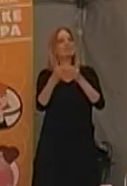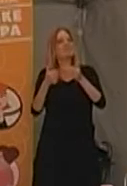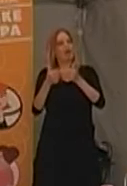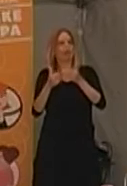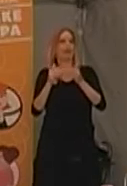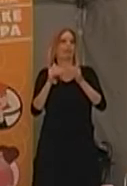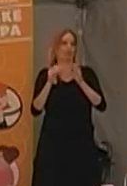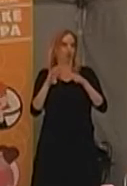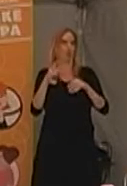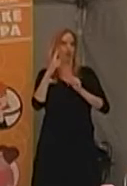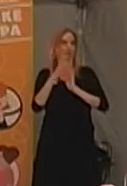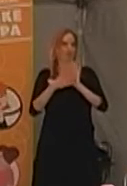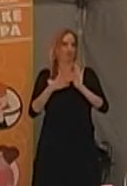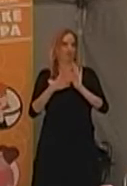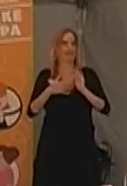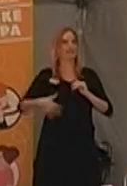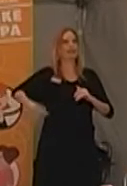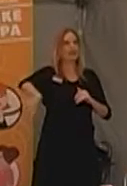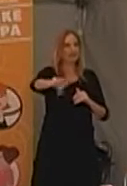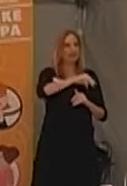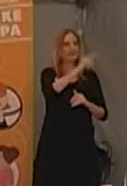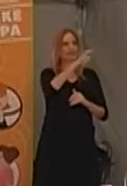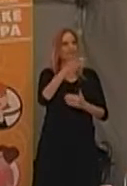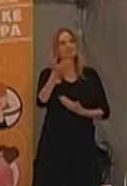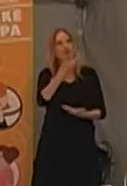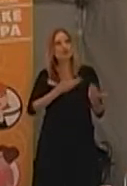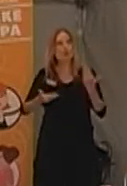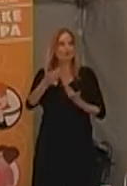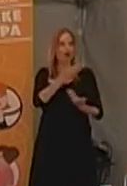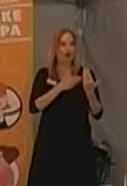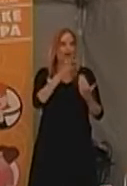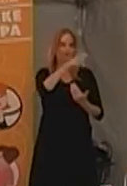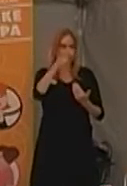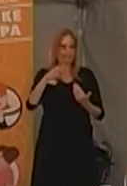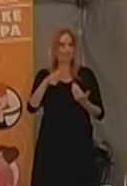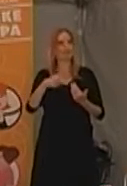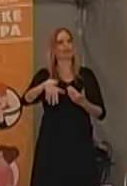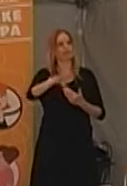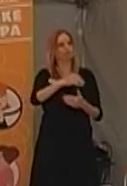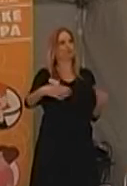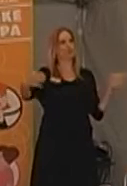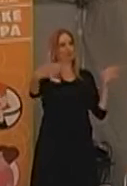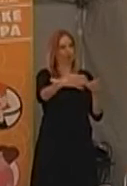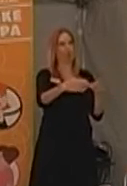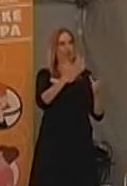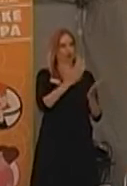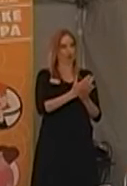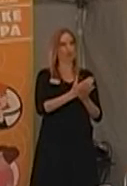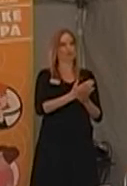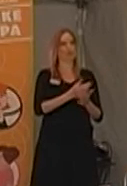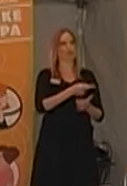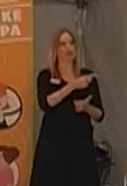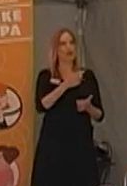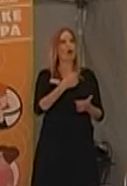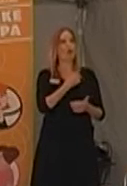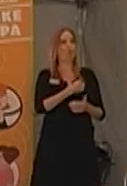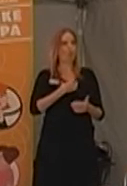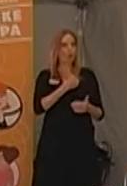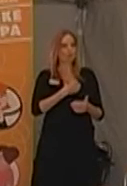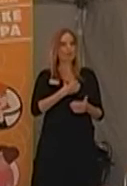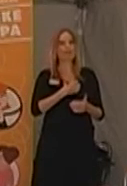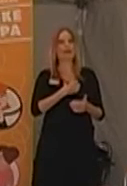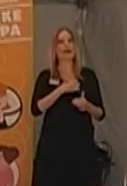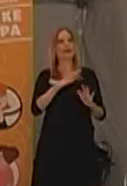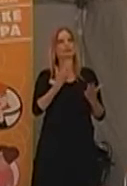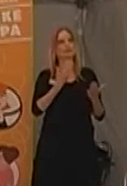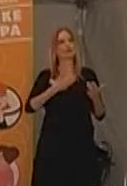this together. We are social creatures, and the idea behind the social way of having a welfare state is that we are